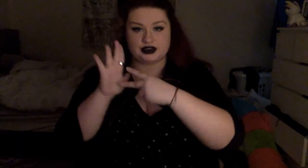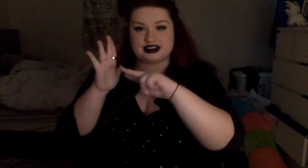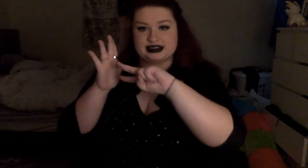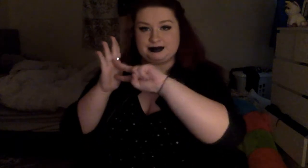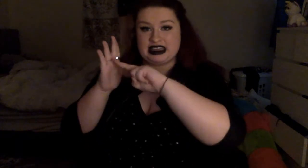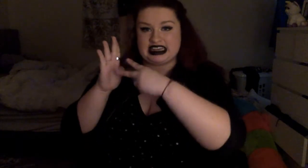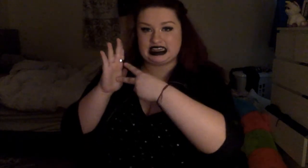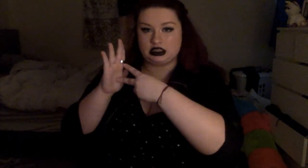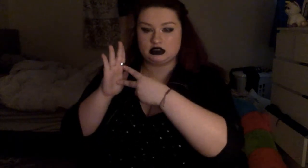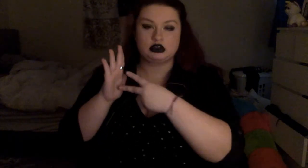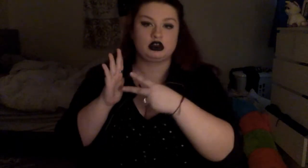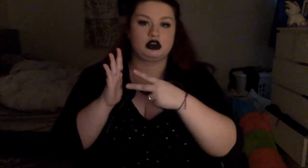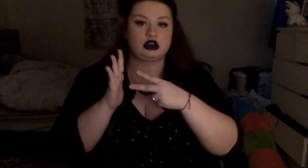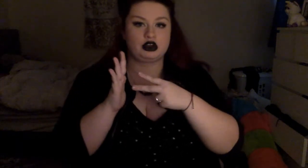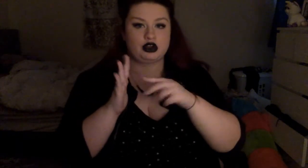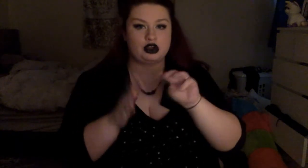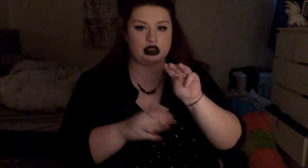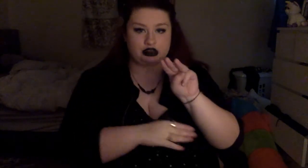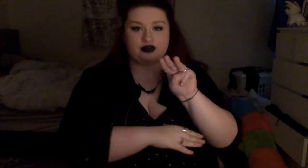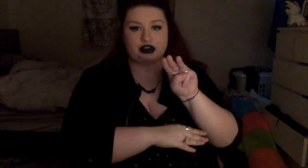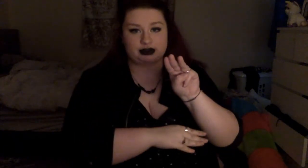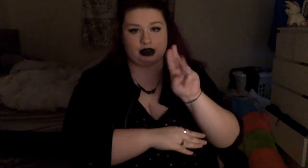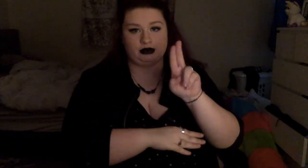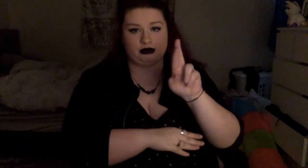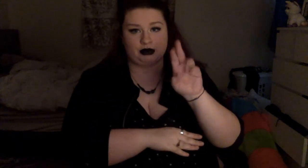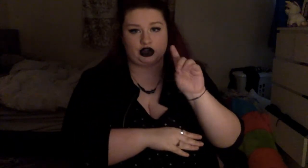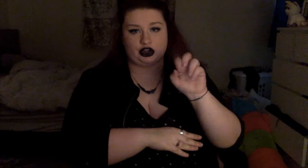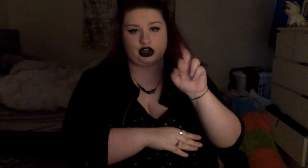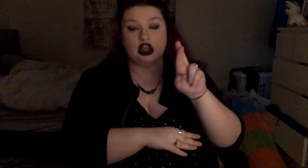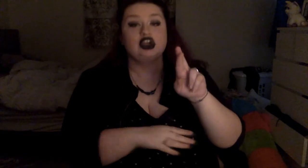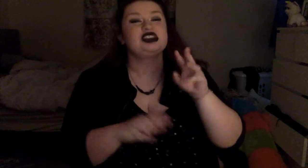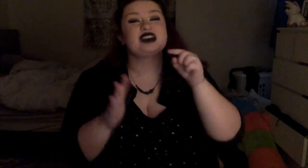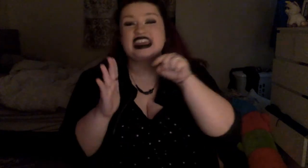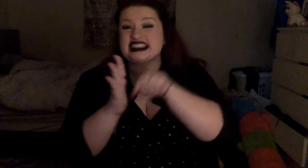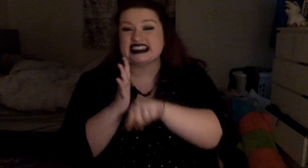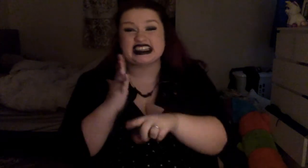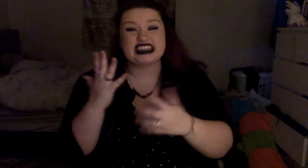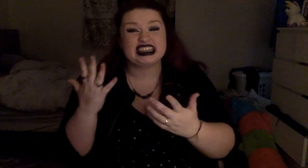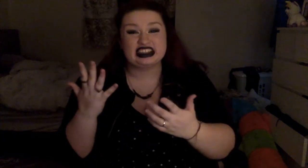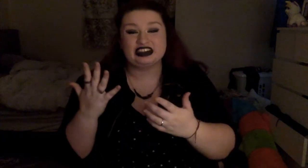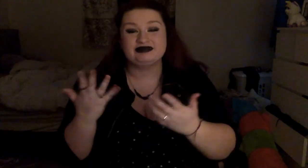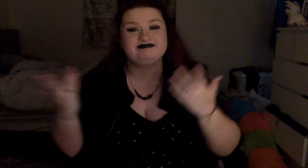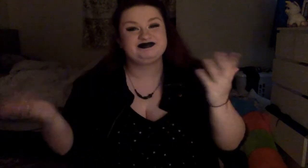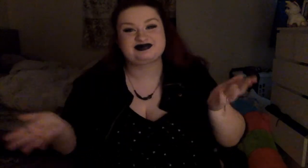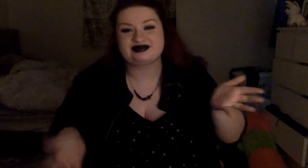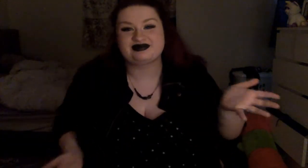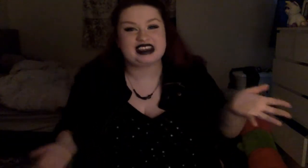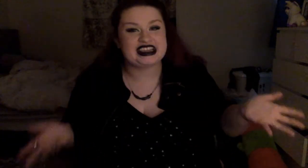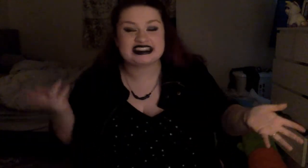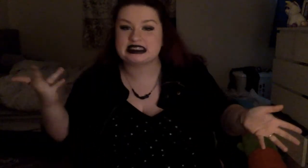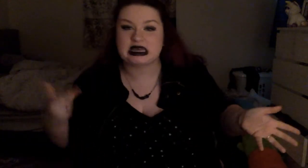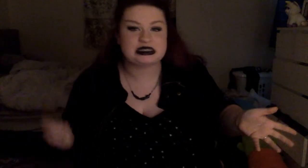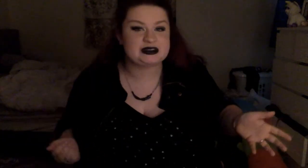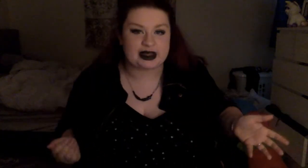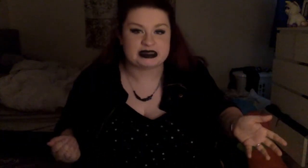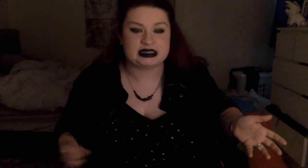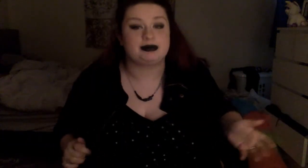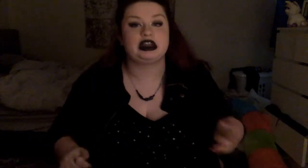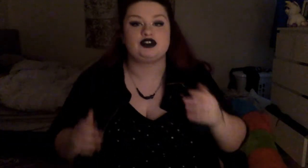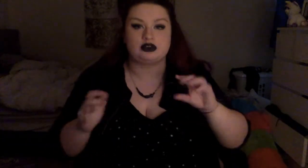this is meaning, and then you fingerspell murder. You can say kill, it's not as fancy, but if you